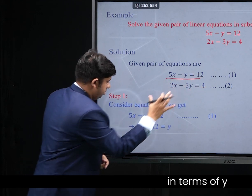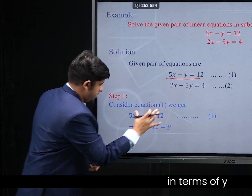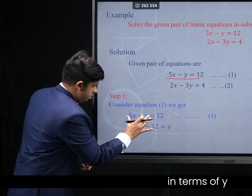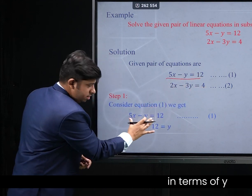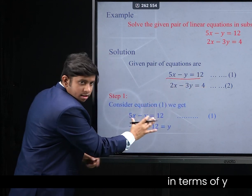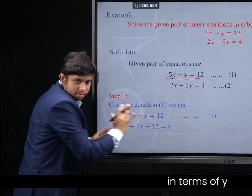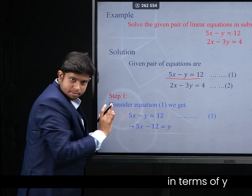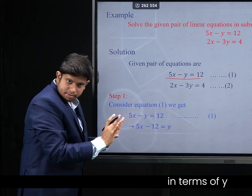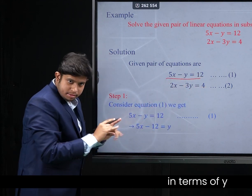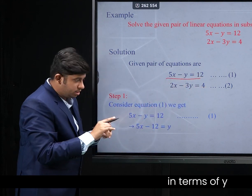y.